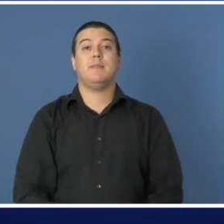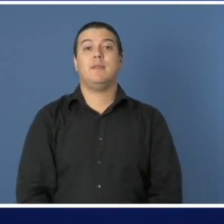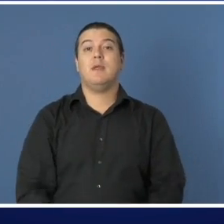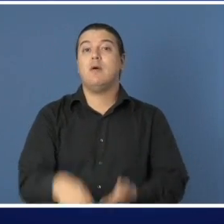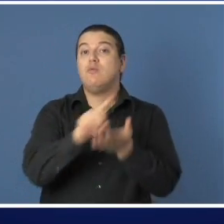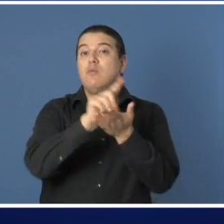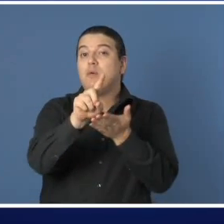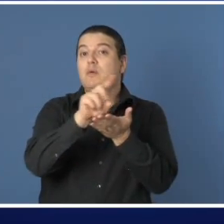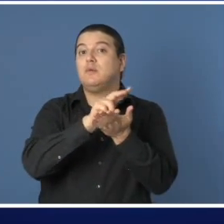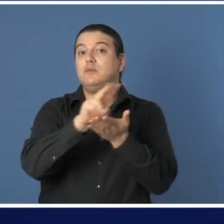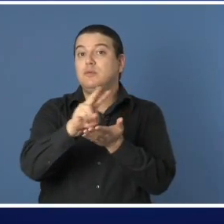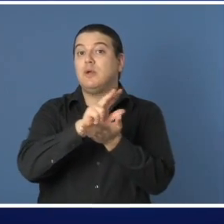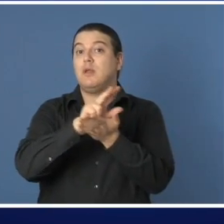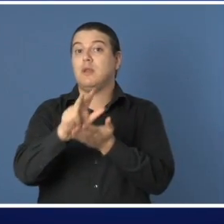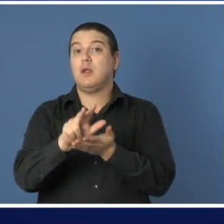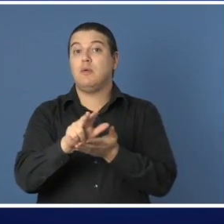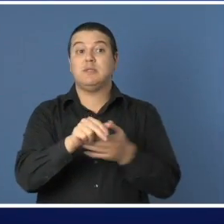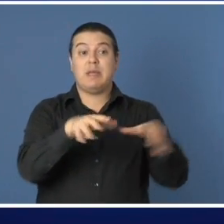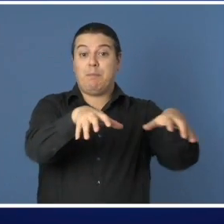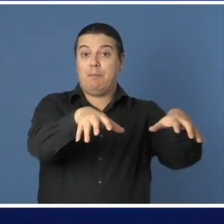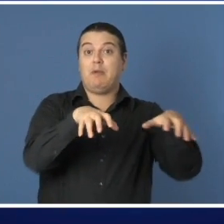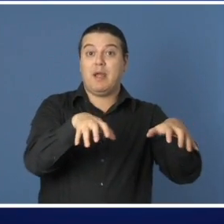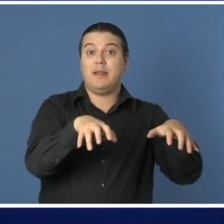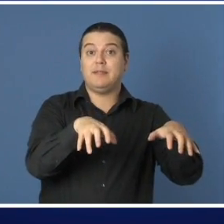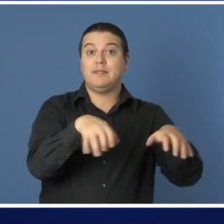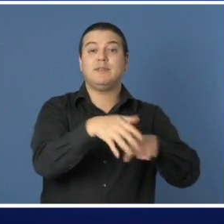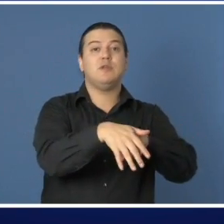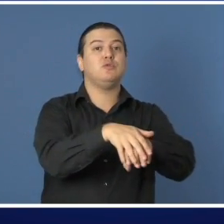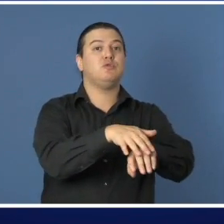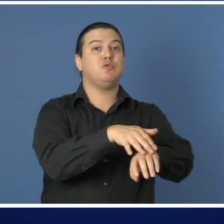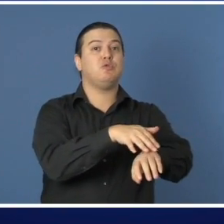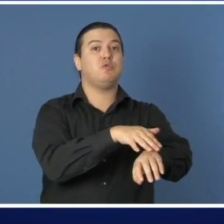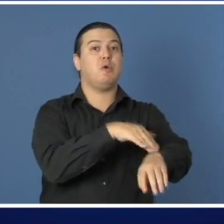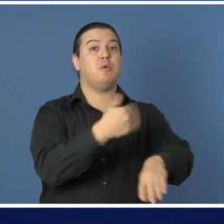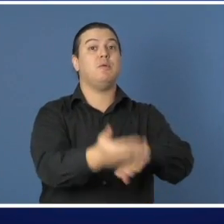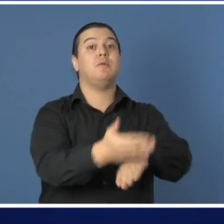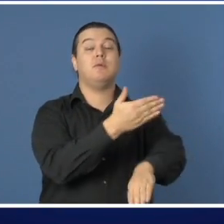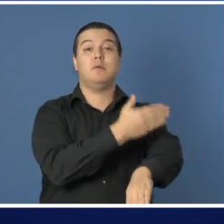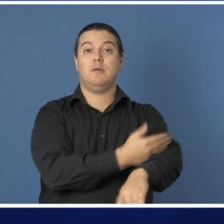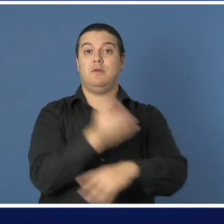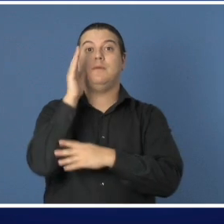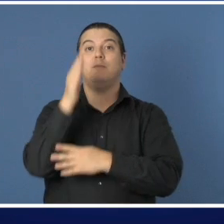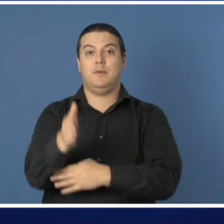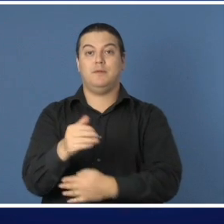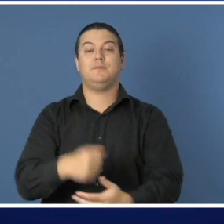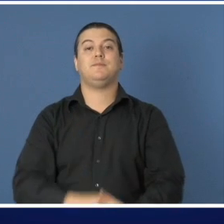After several weeks, the paralysis slowly improves.